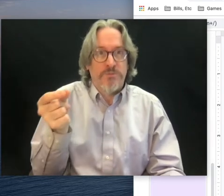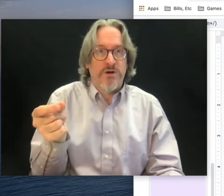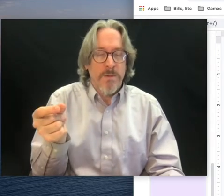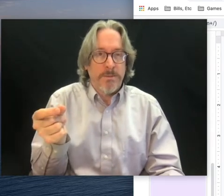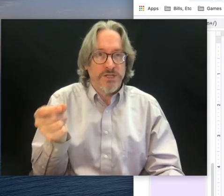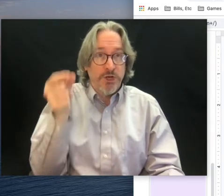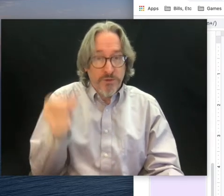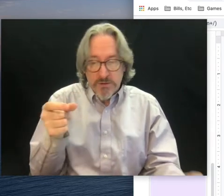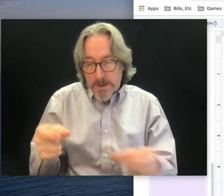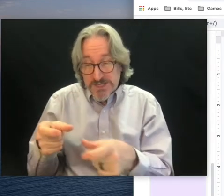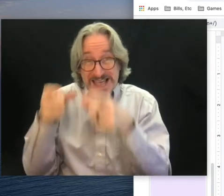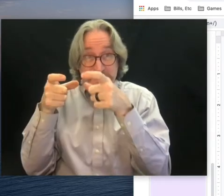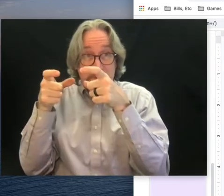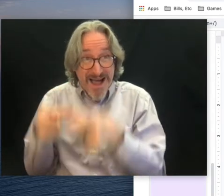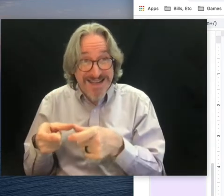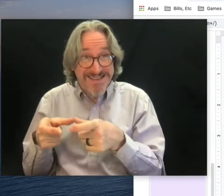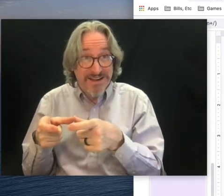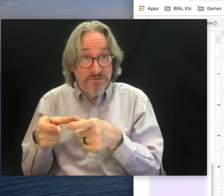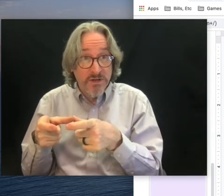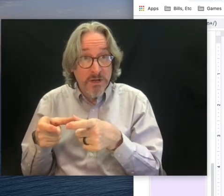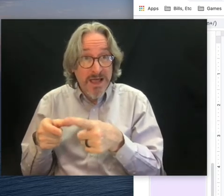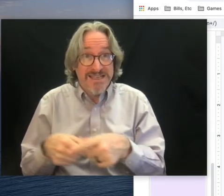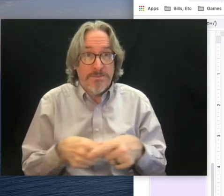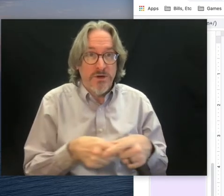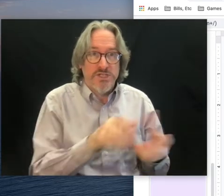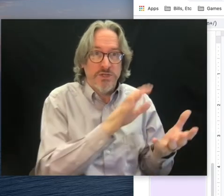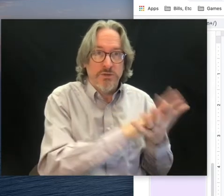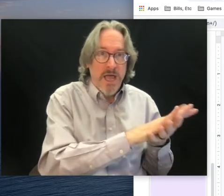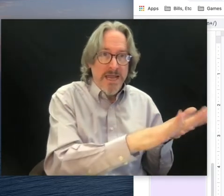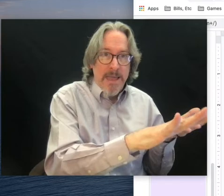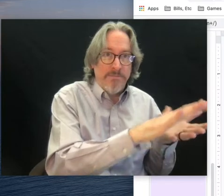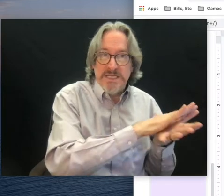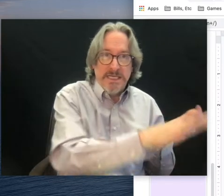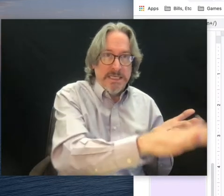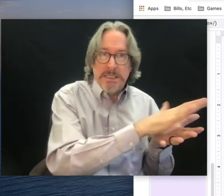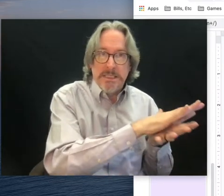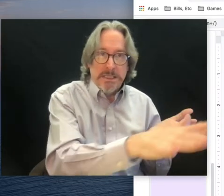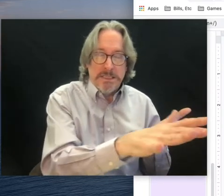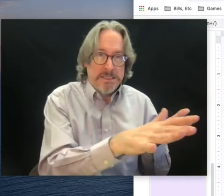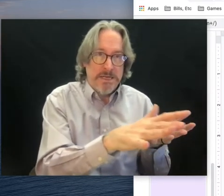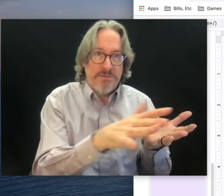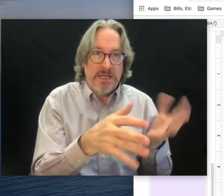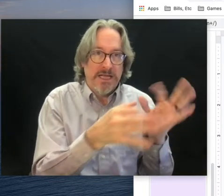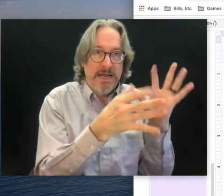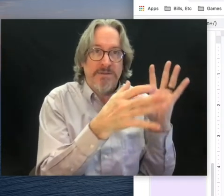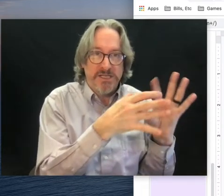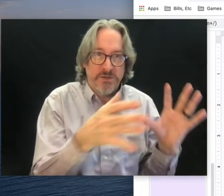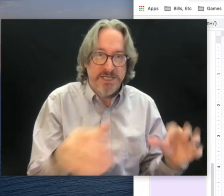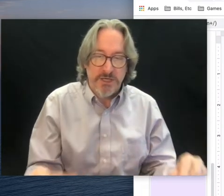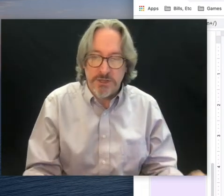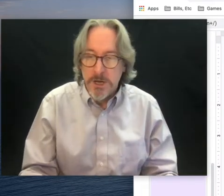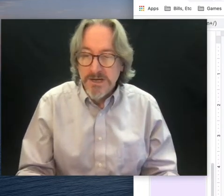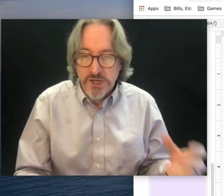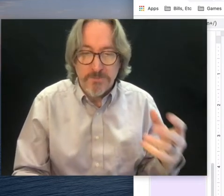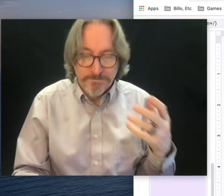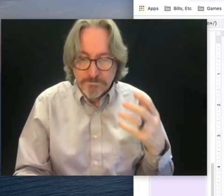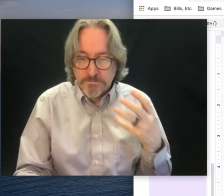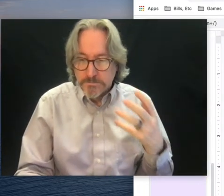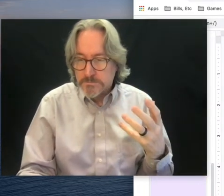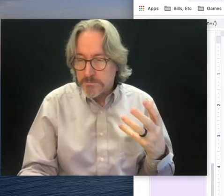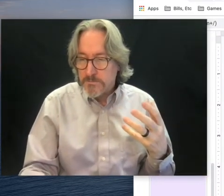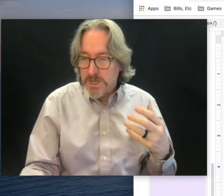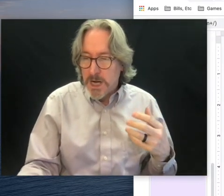Then your brain remembers it. Your brain remembers it as a positive, as opposed to an empty something, like an empty association. So,